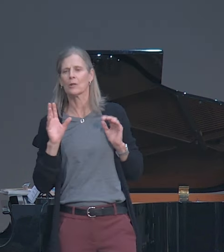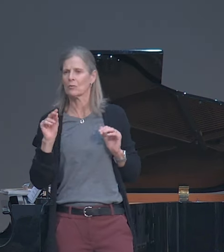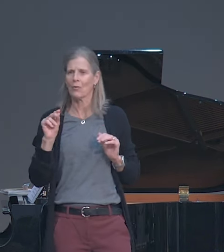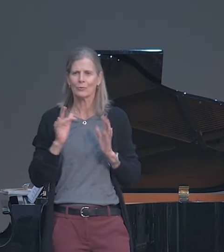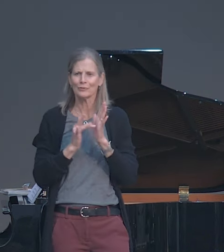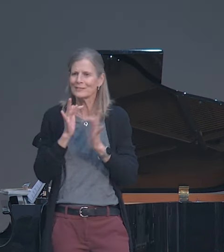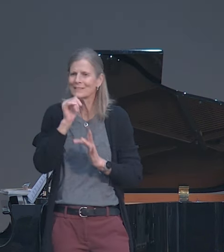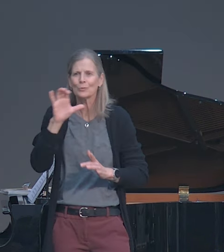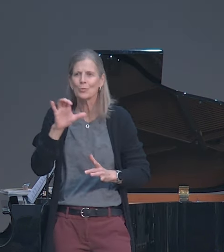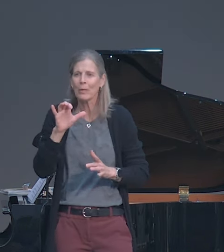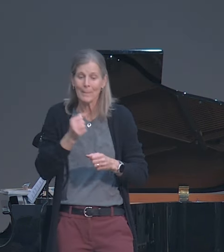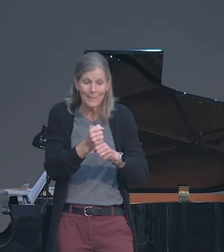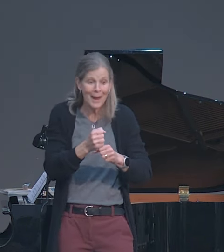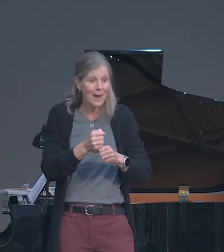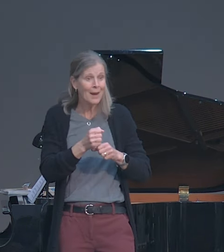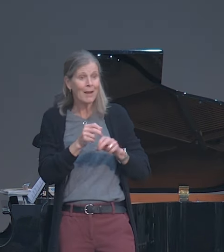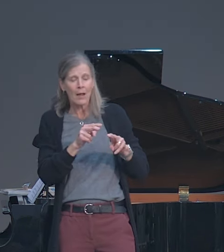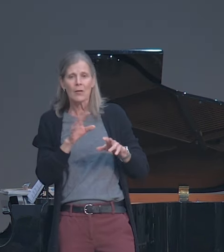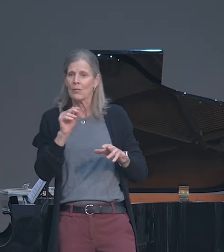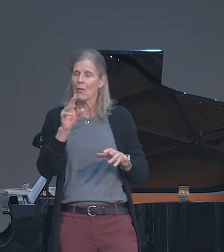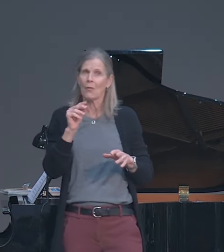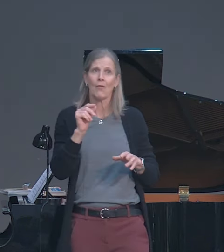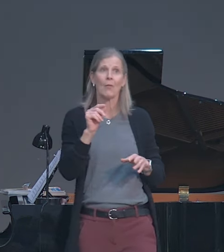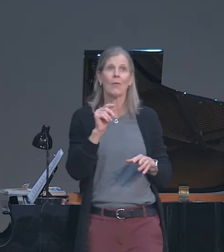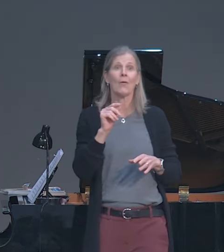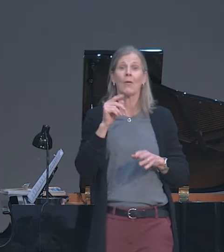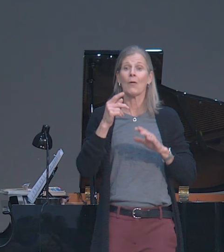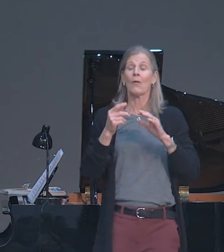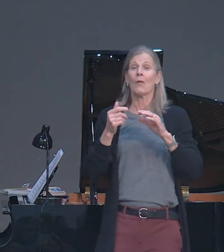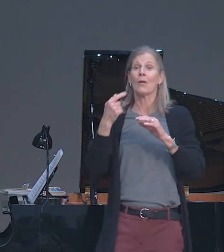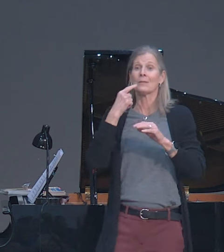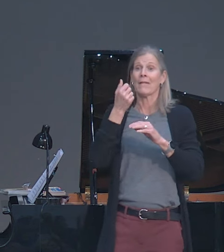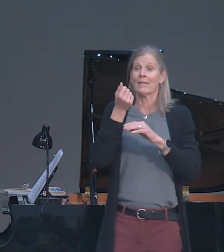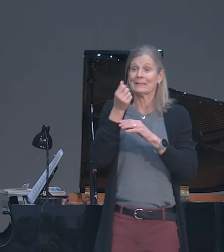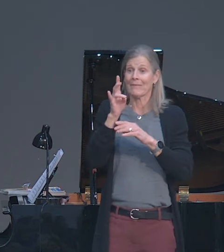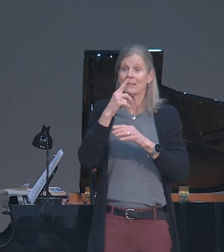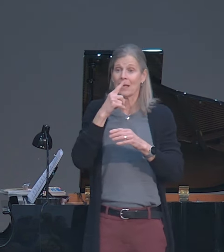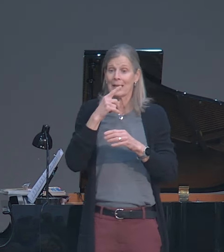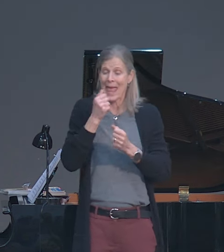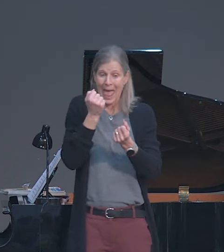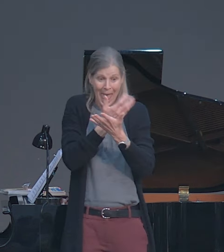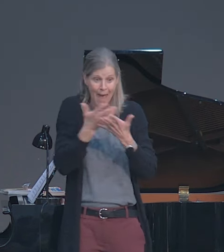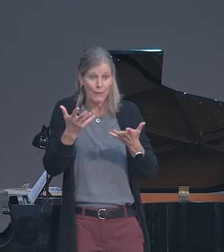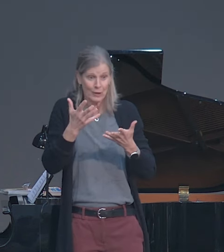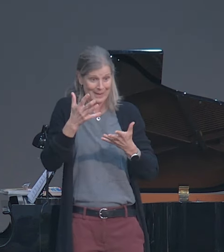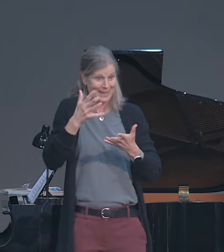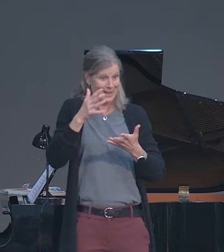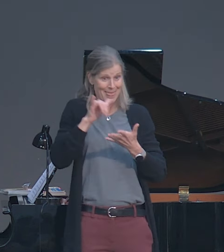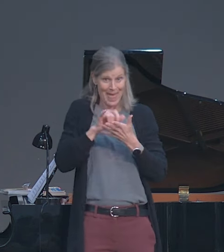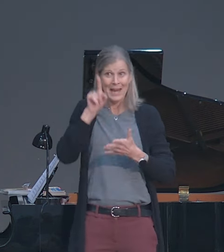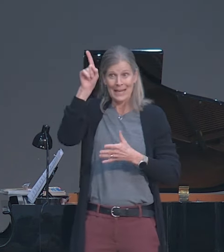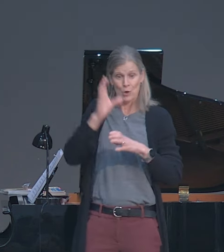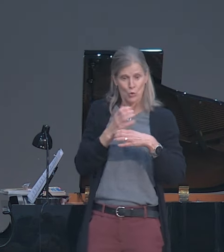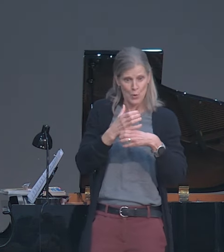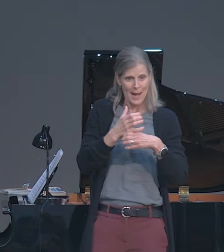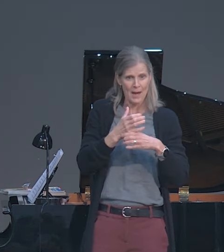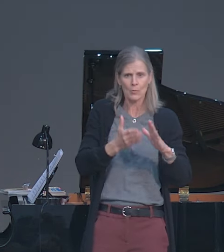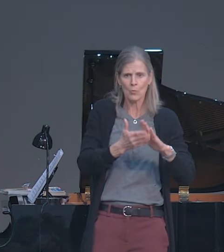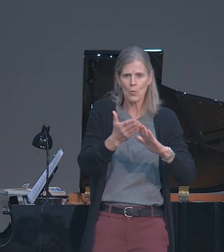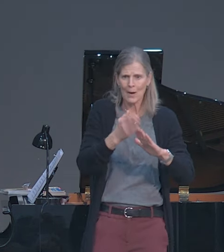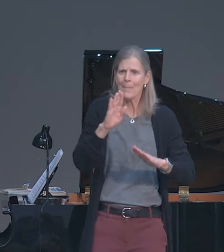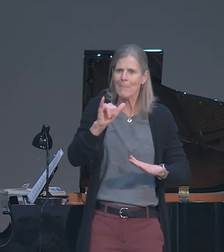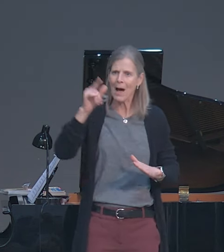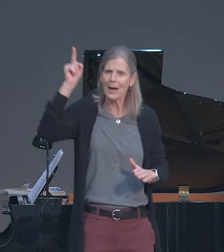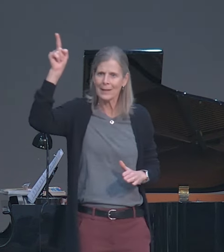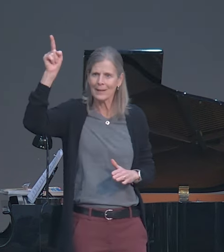verse 17 that in him, powerful statement, all things hold together. So Jesus is